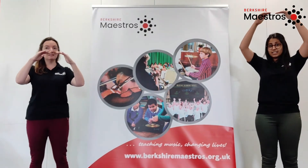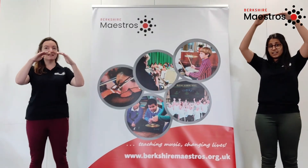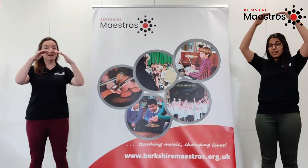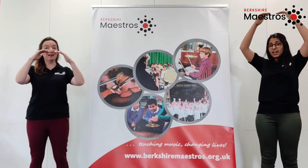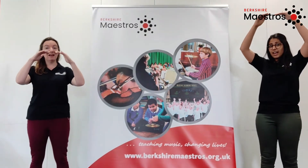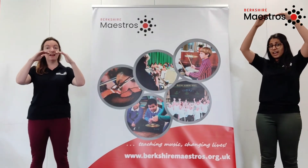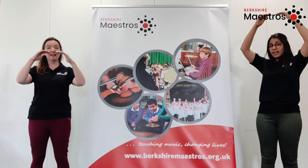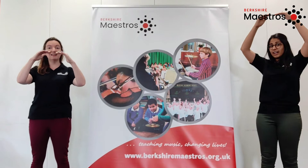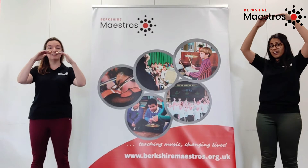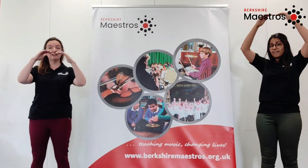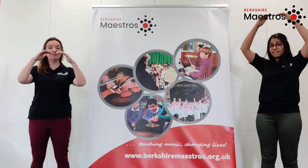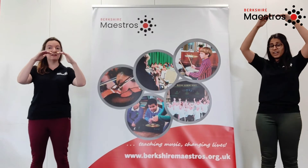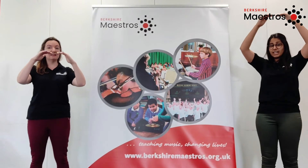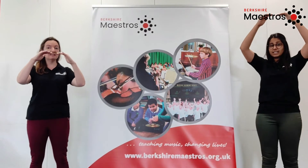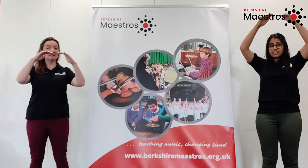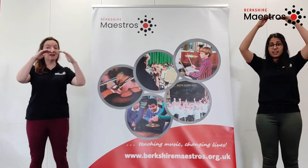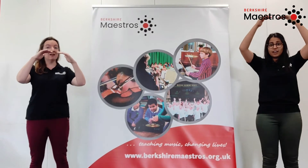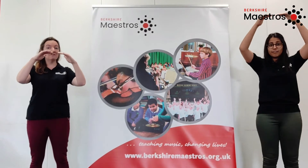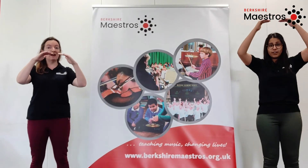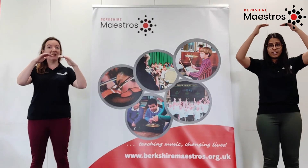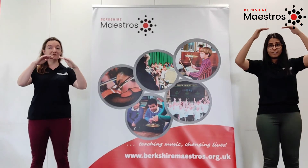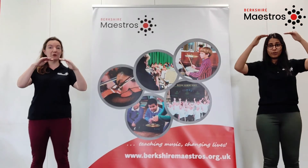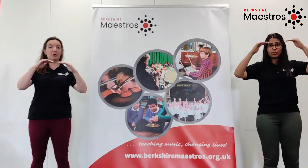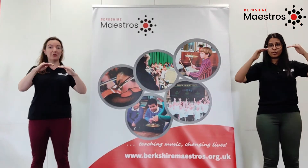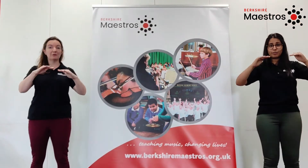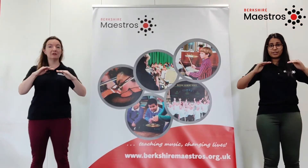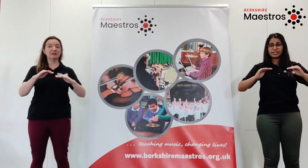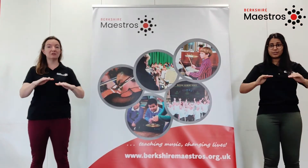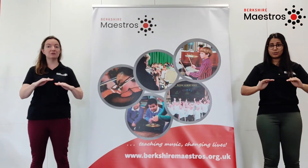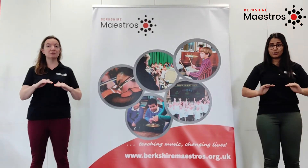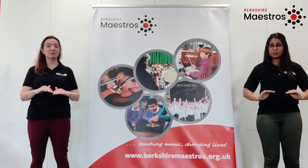Elevator, elevator, five, four, three, two,